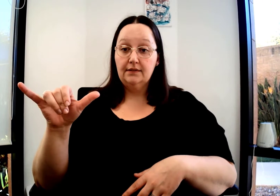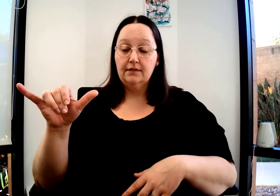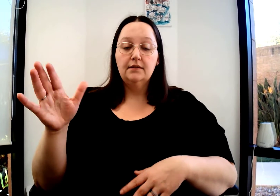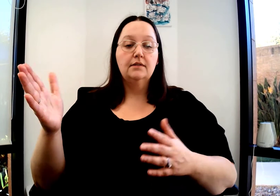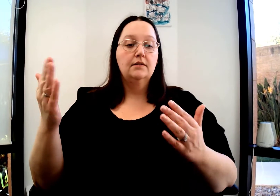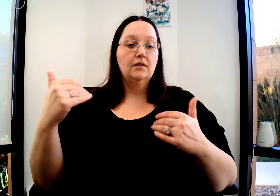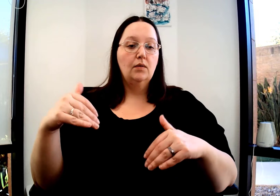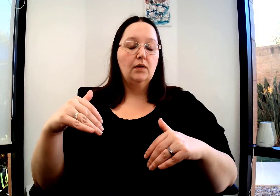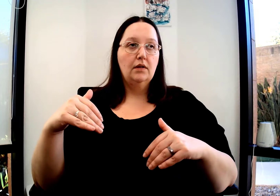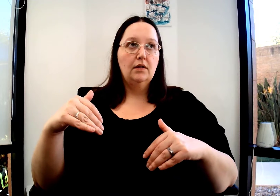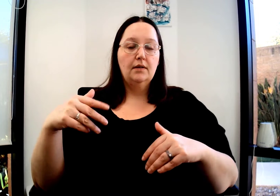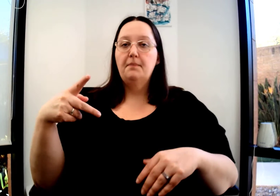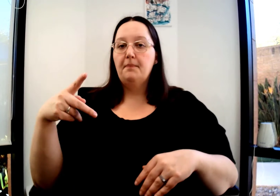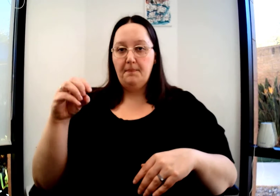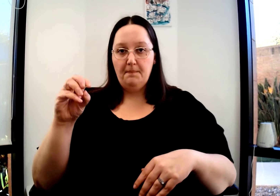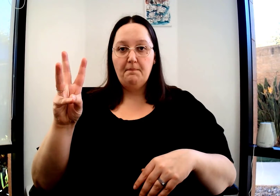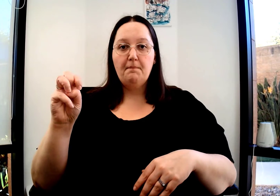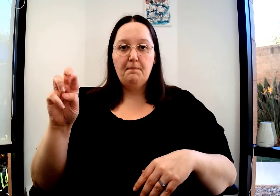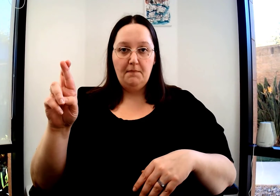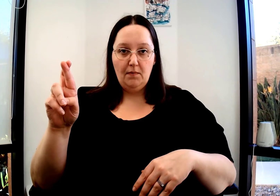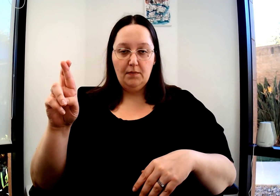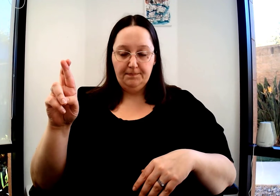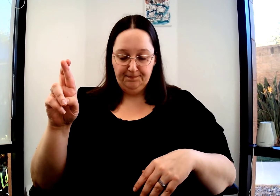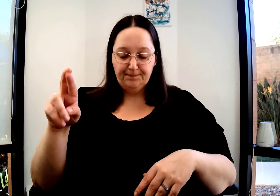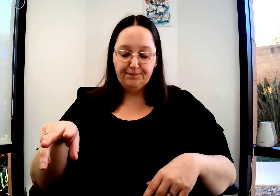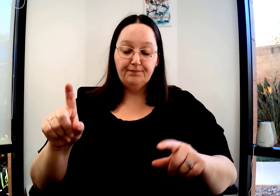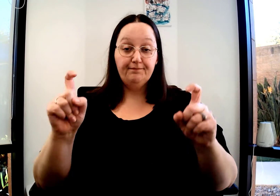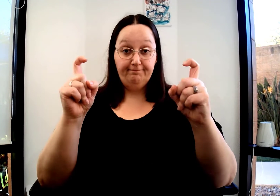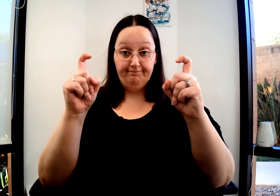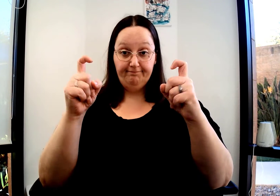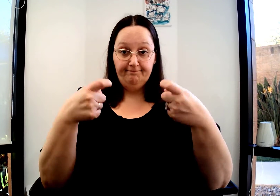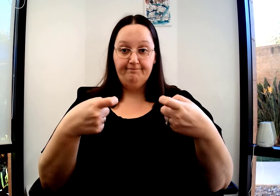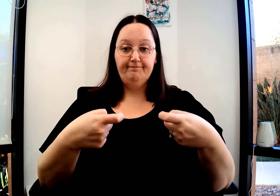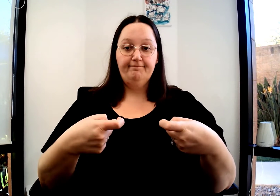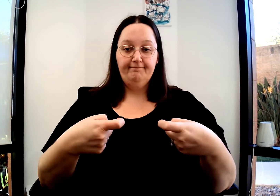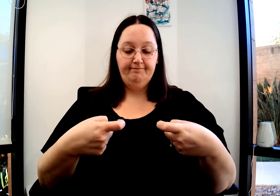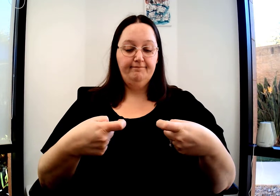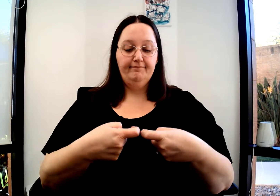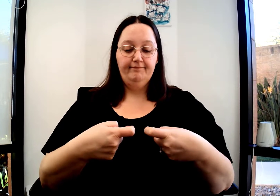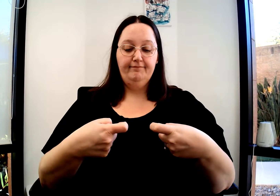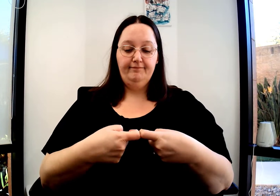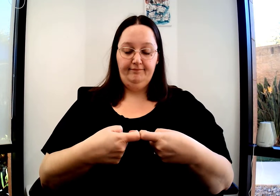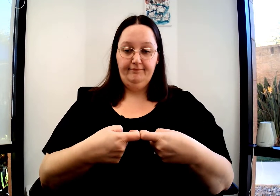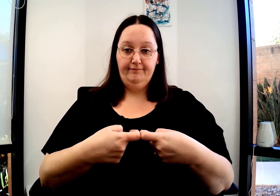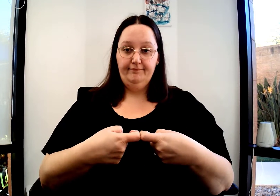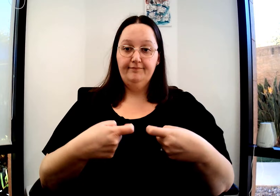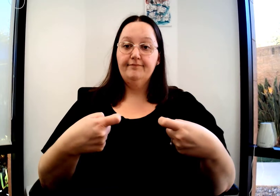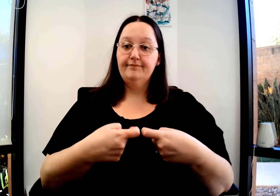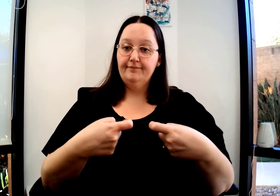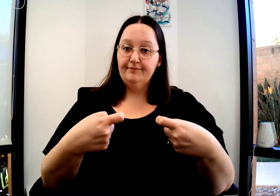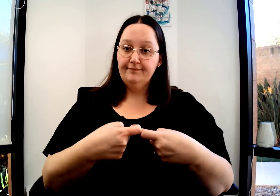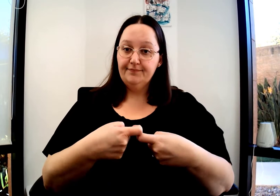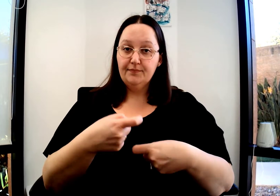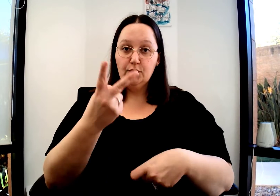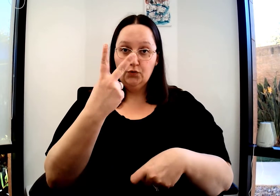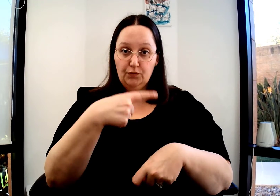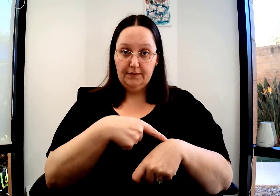Next is battery, electricity, or power. I'm going to have 2 X hands and tap your knuckles together 2